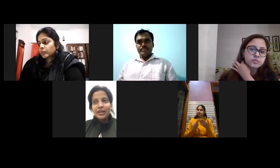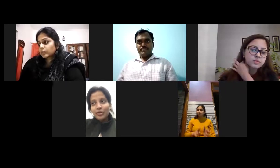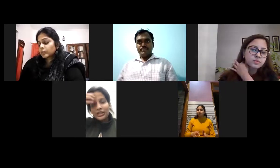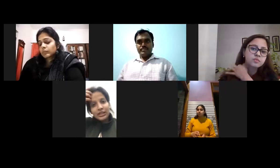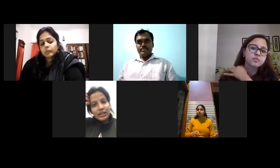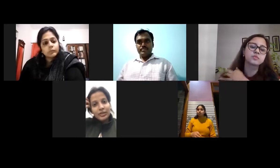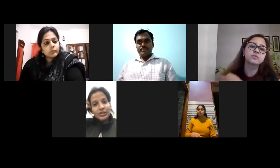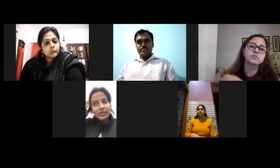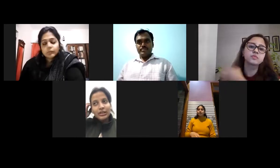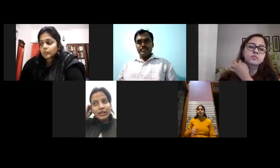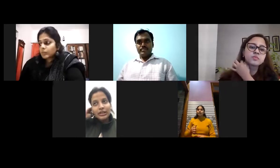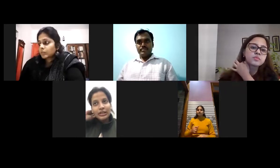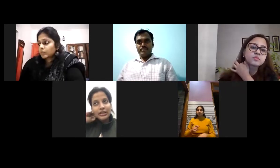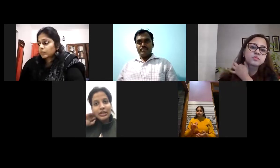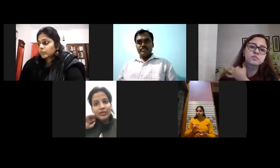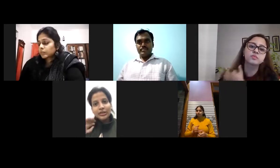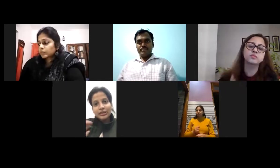where hysteria was